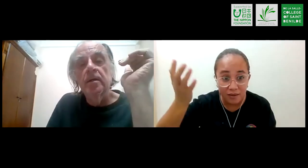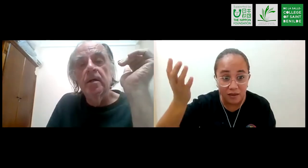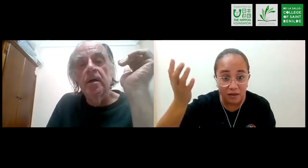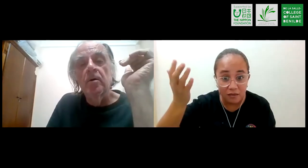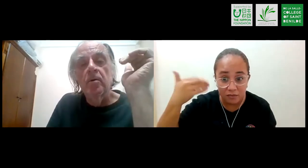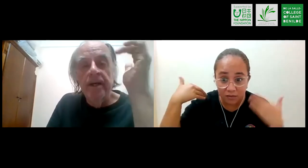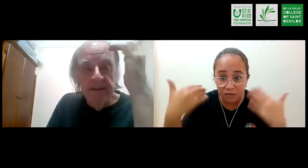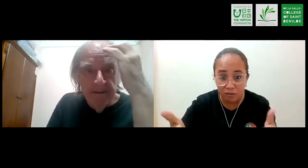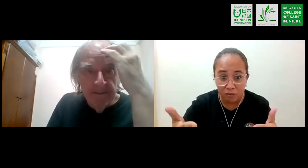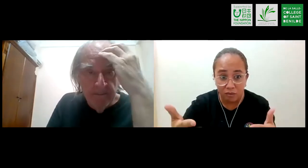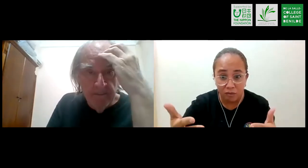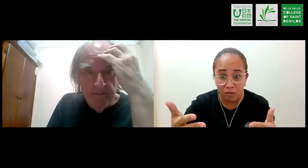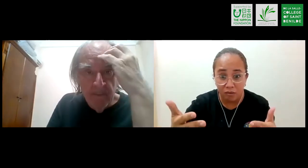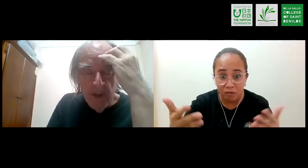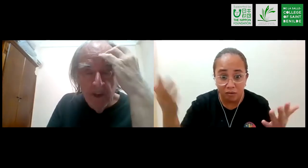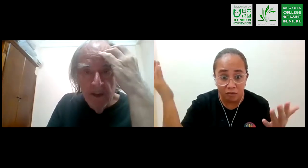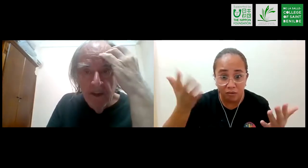can all go ahead